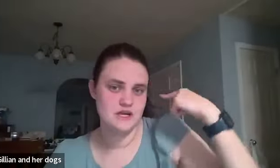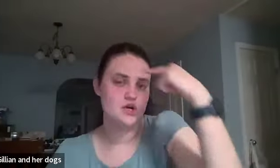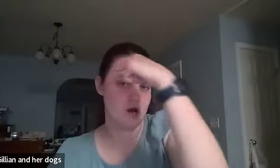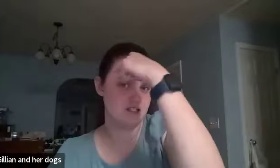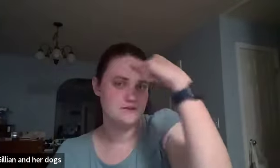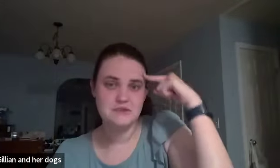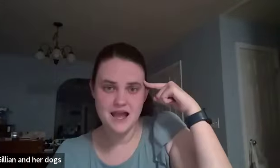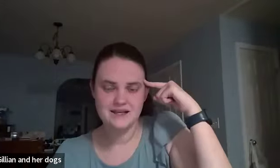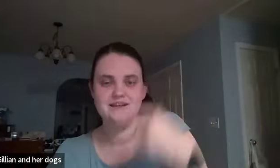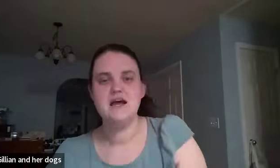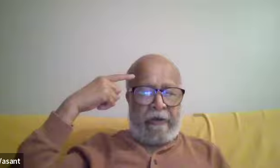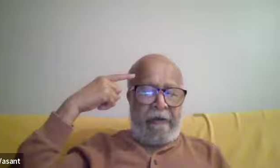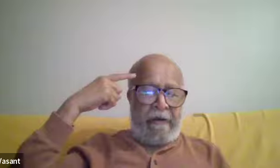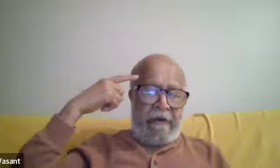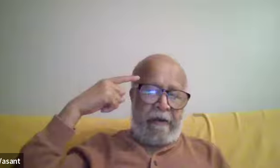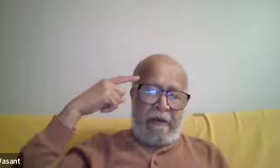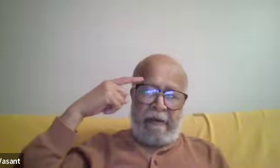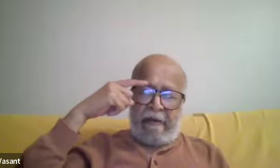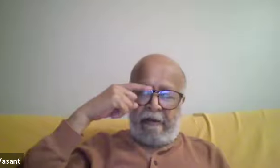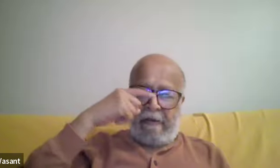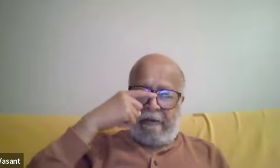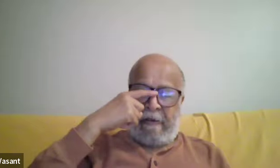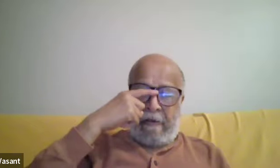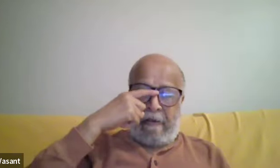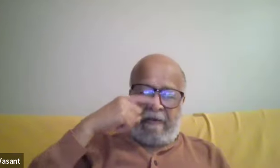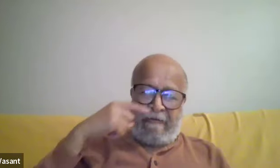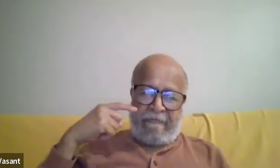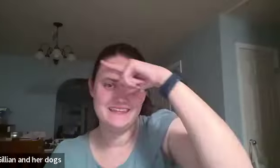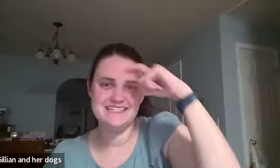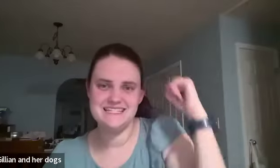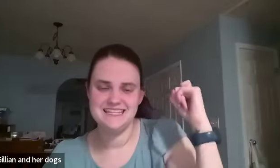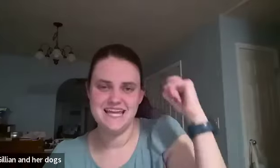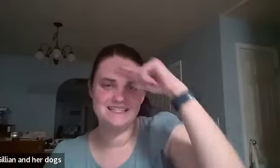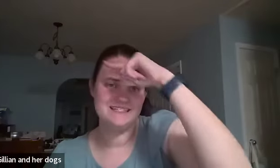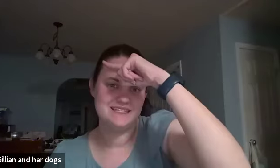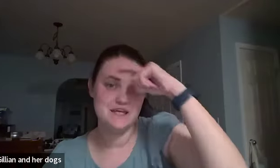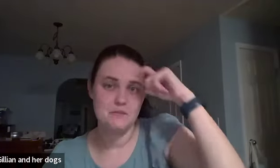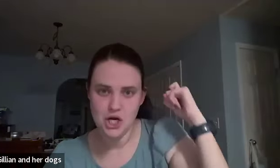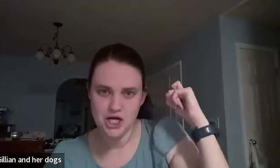straight across for black. Okay. Because if you bend it like this, that's summer.